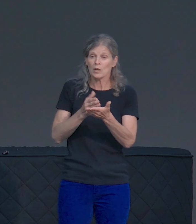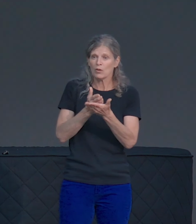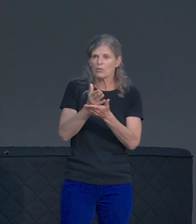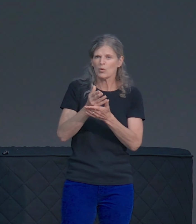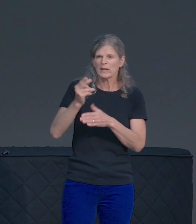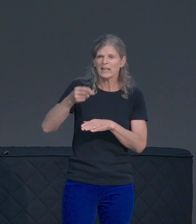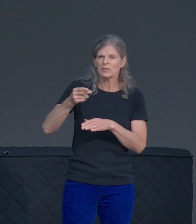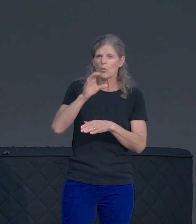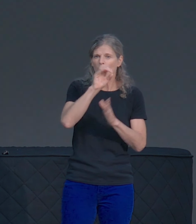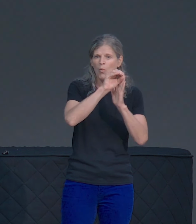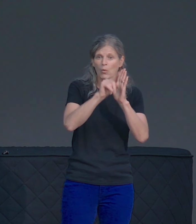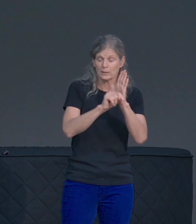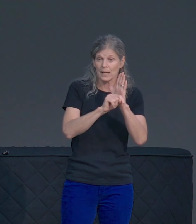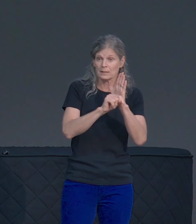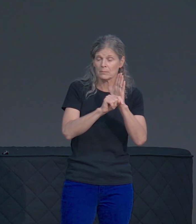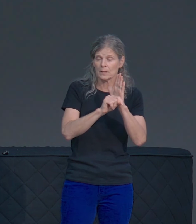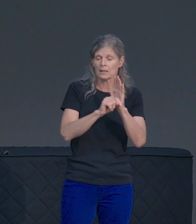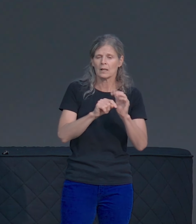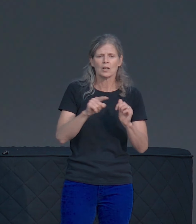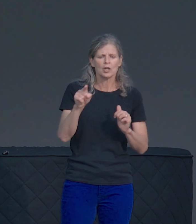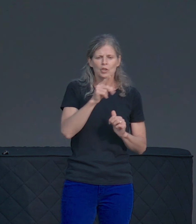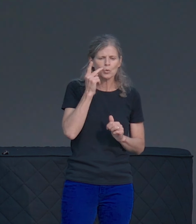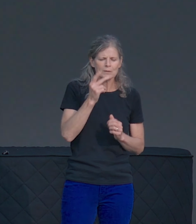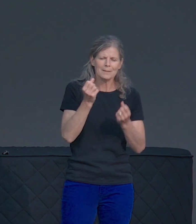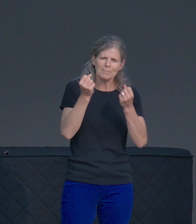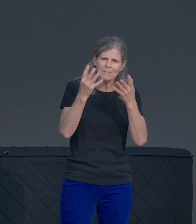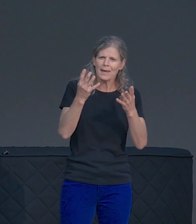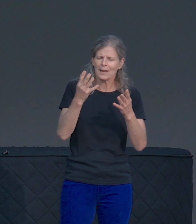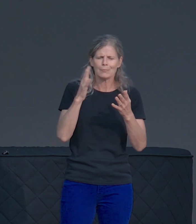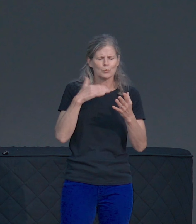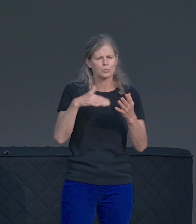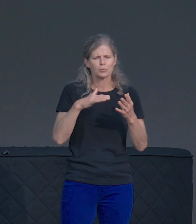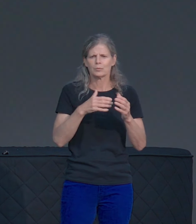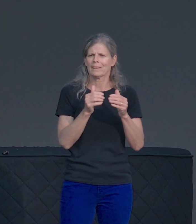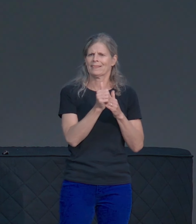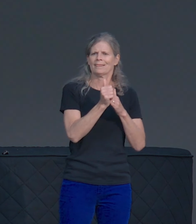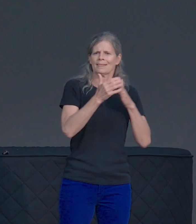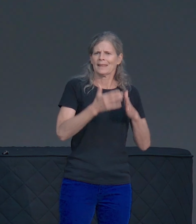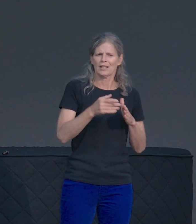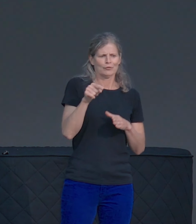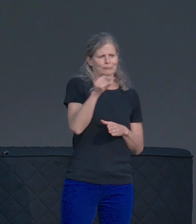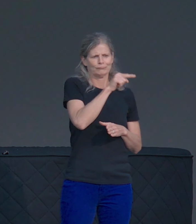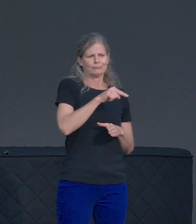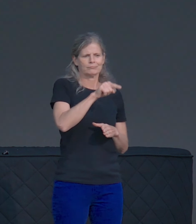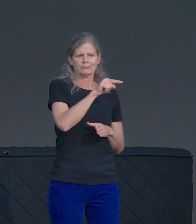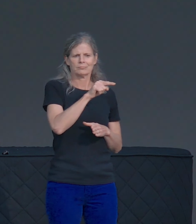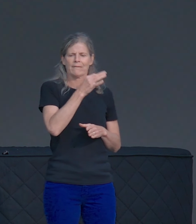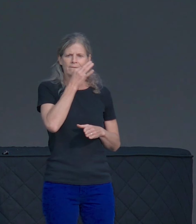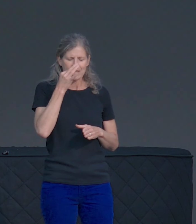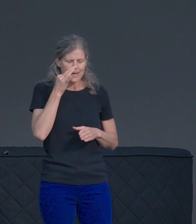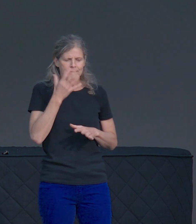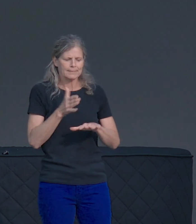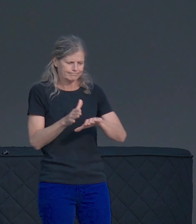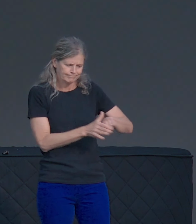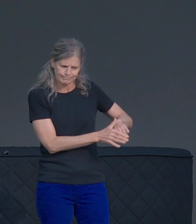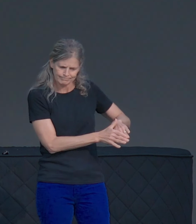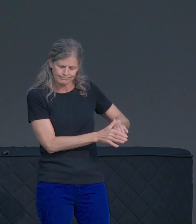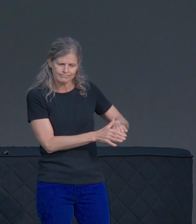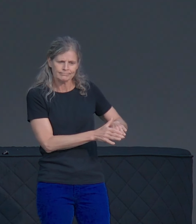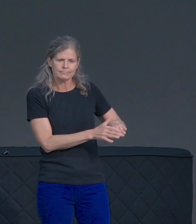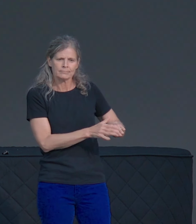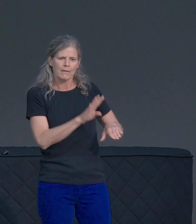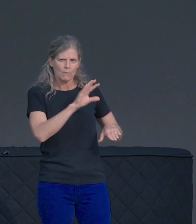Old Testament, you'll find many key leaders fasting, setting aside